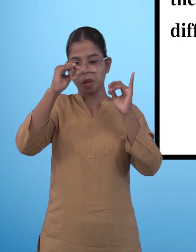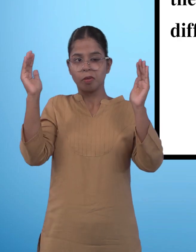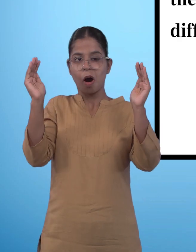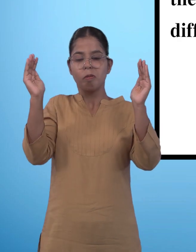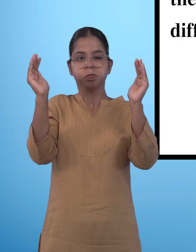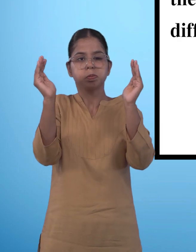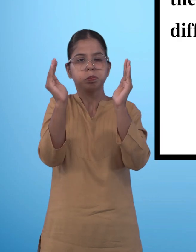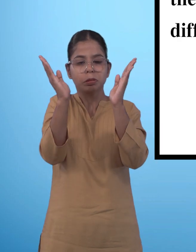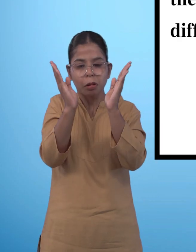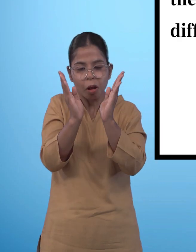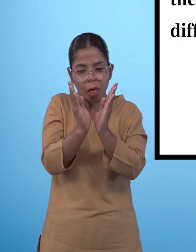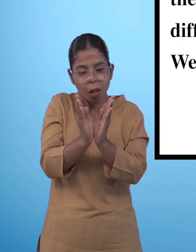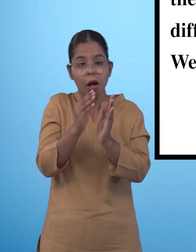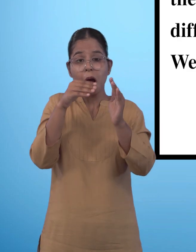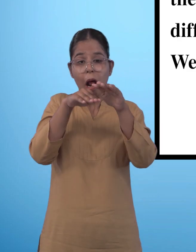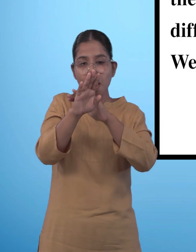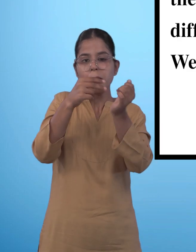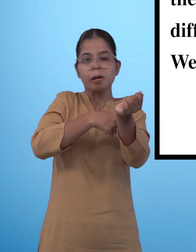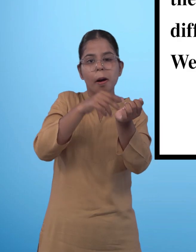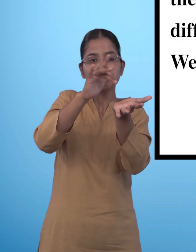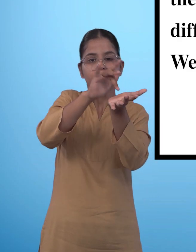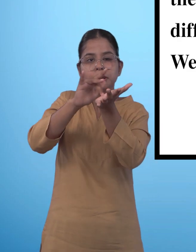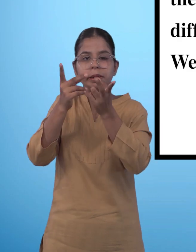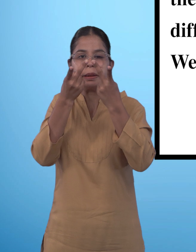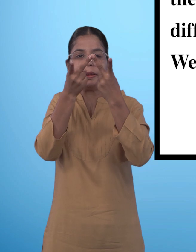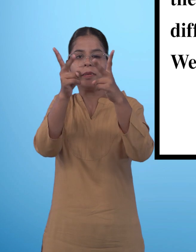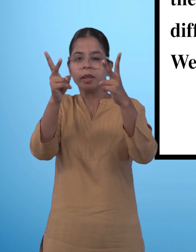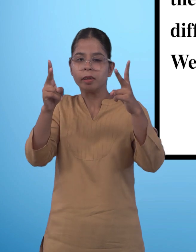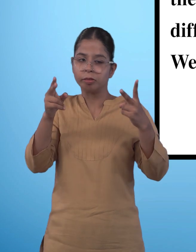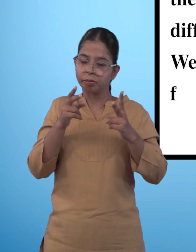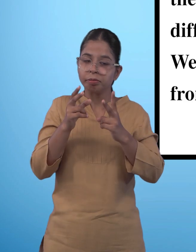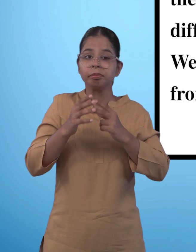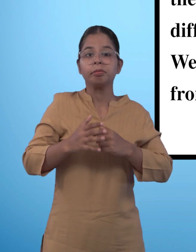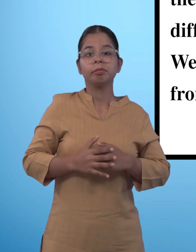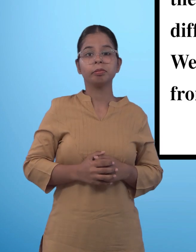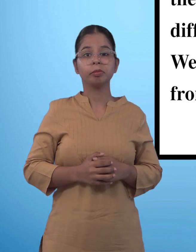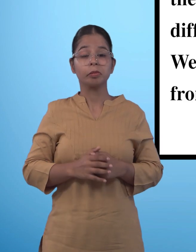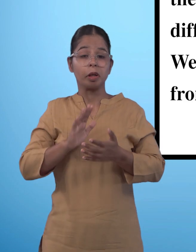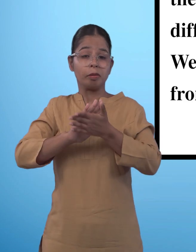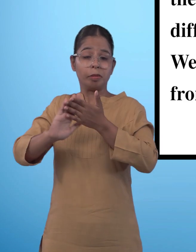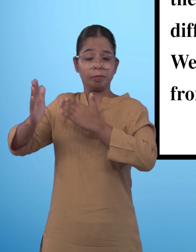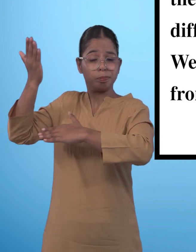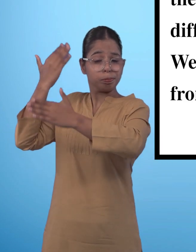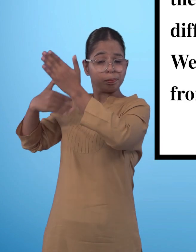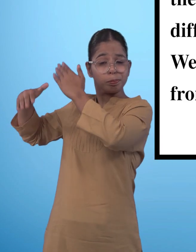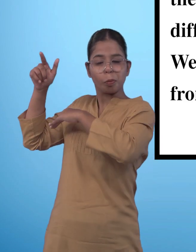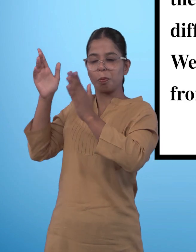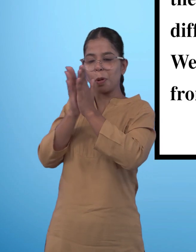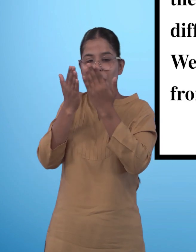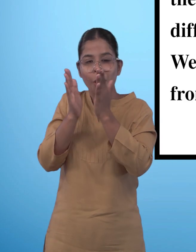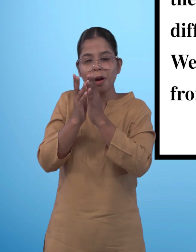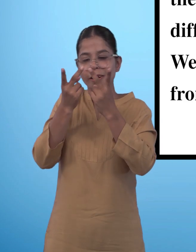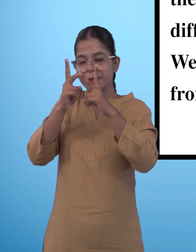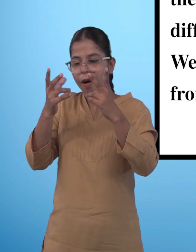and shifting boundaries. We can learn about India's past and evolution from many different sources. Let us